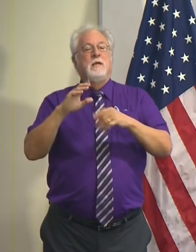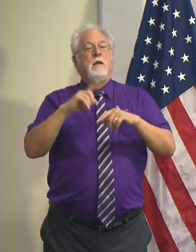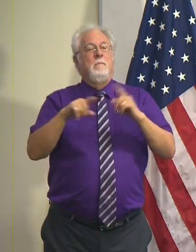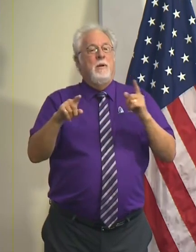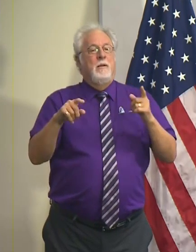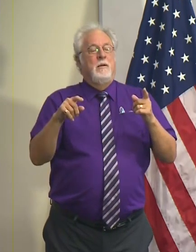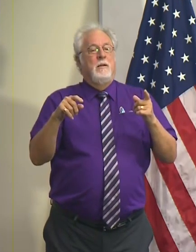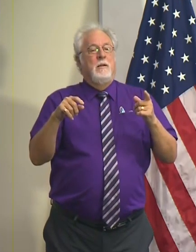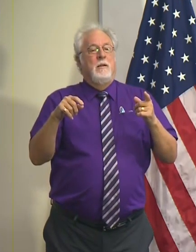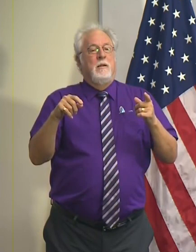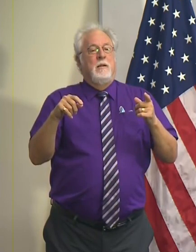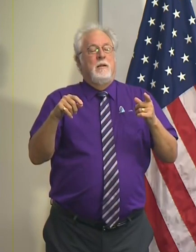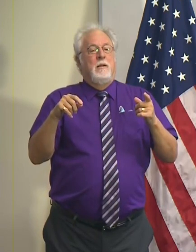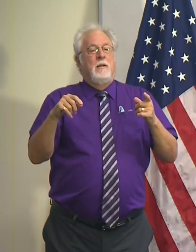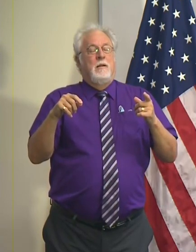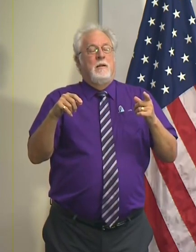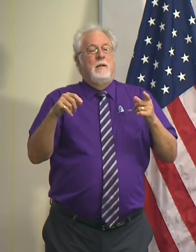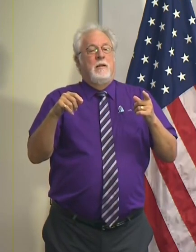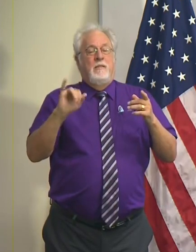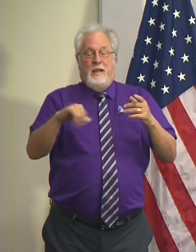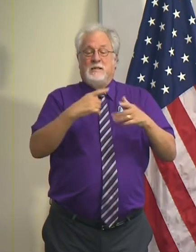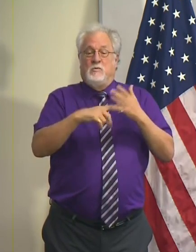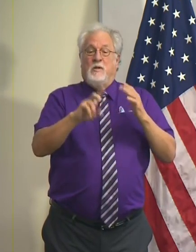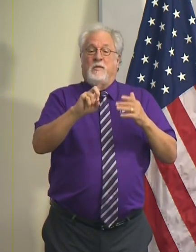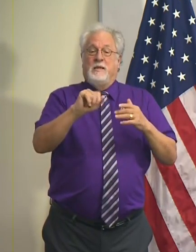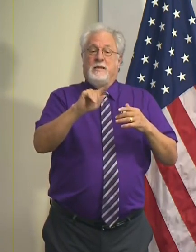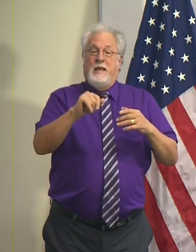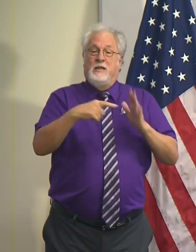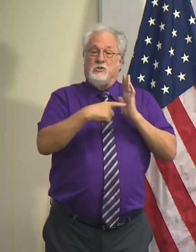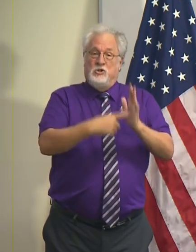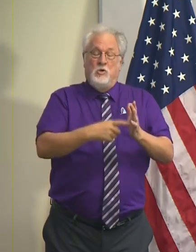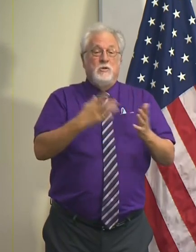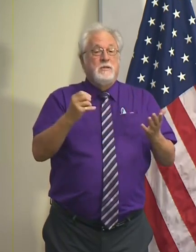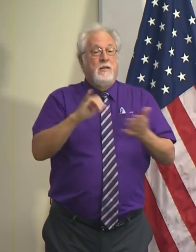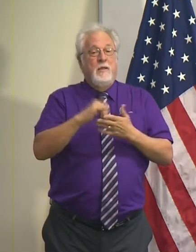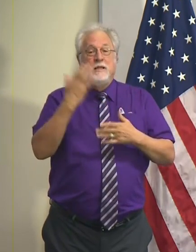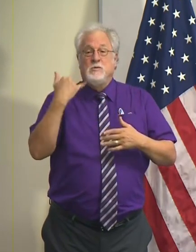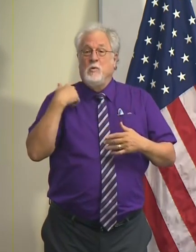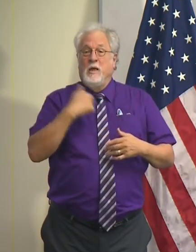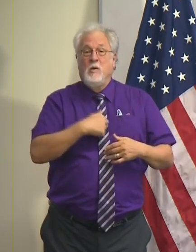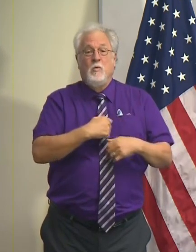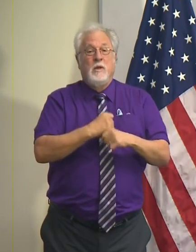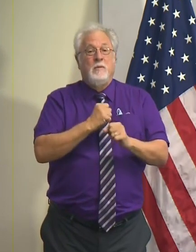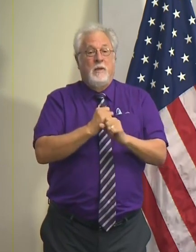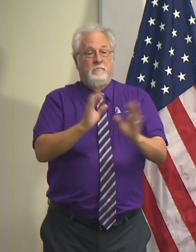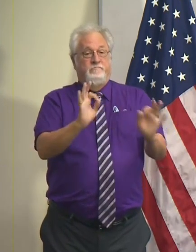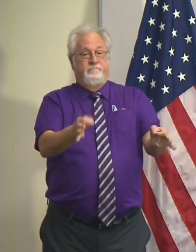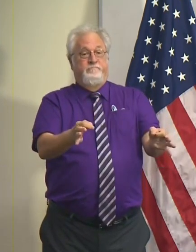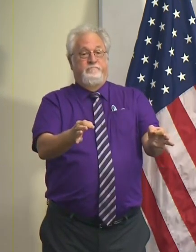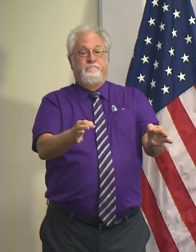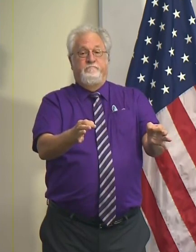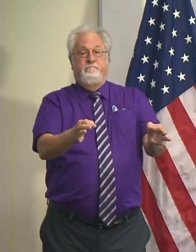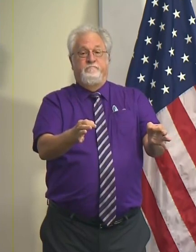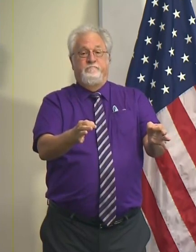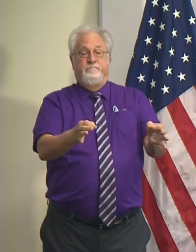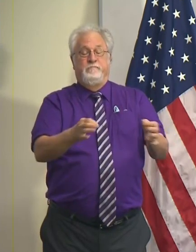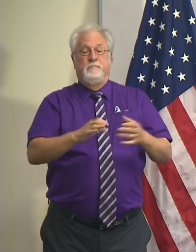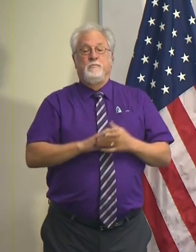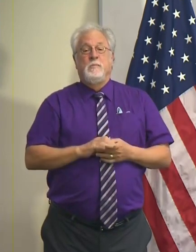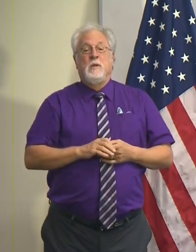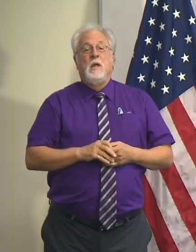the data represents, and so that's why we're making the decision that we've